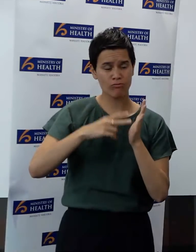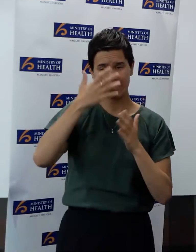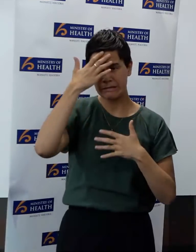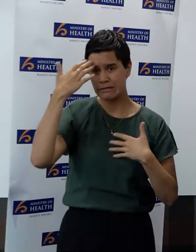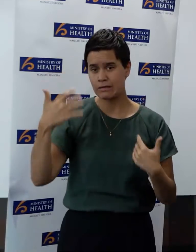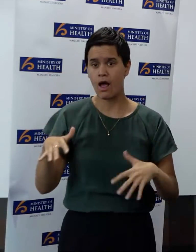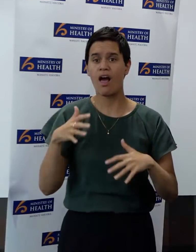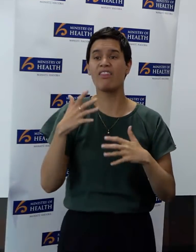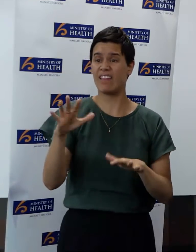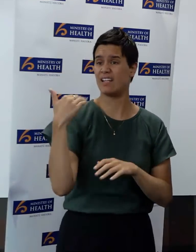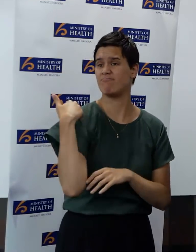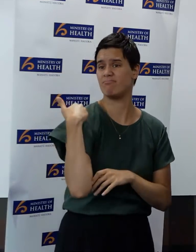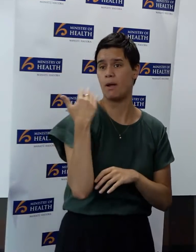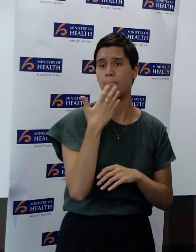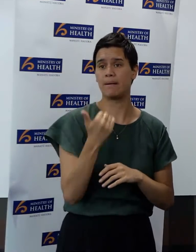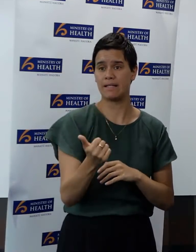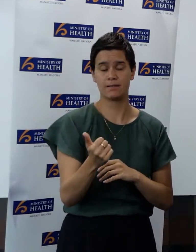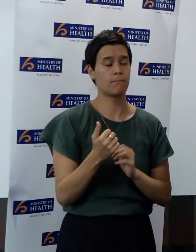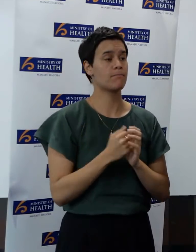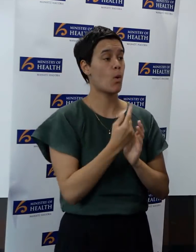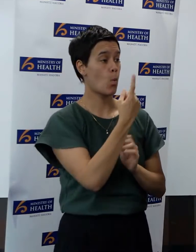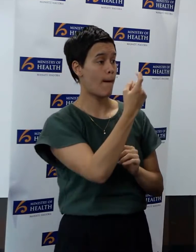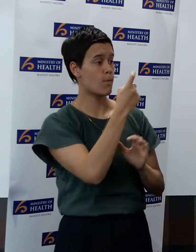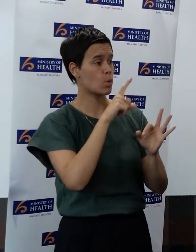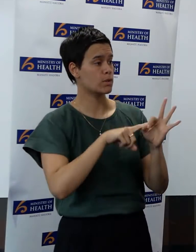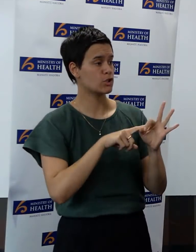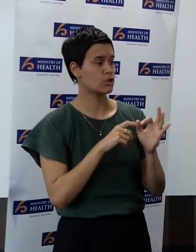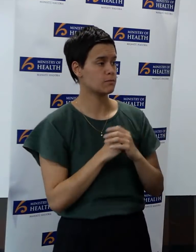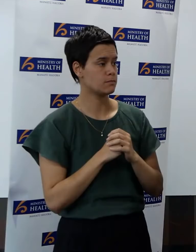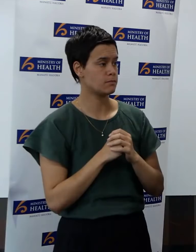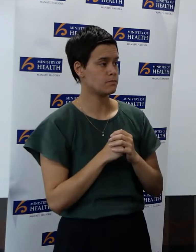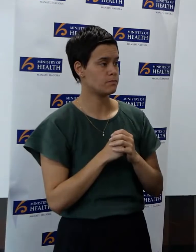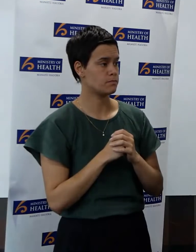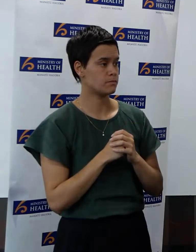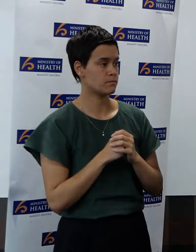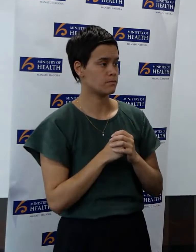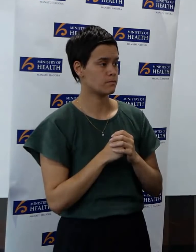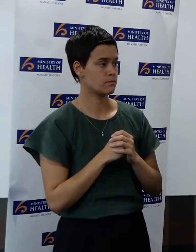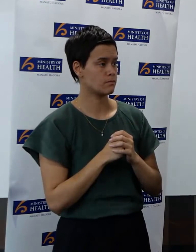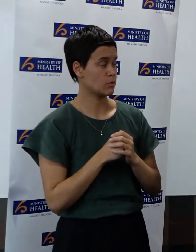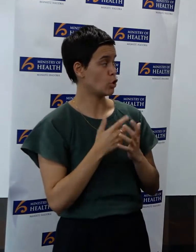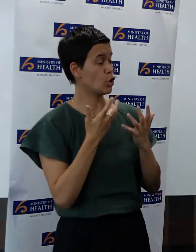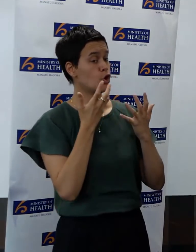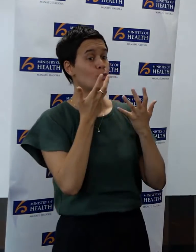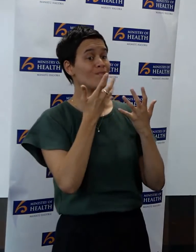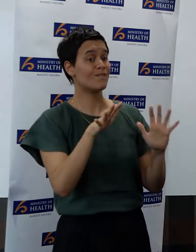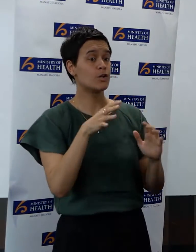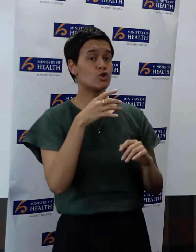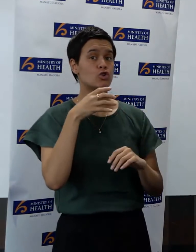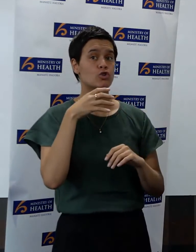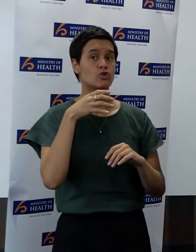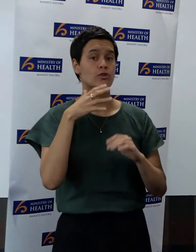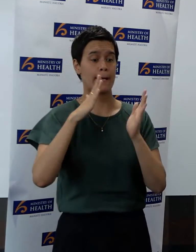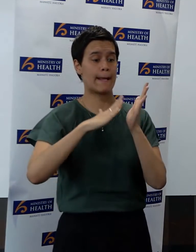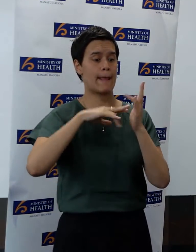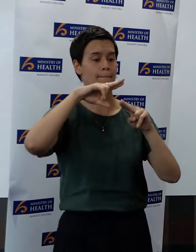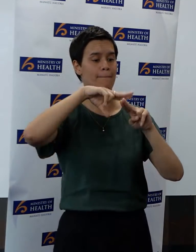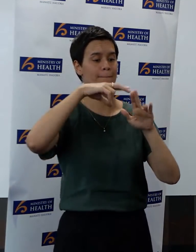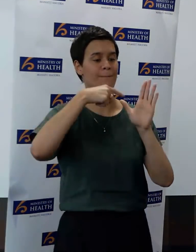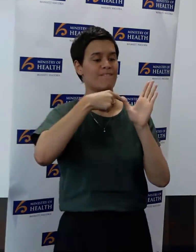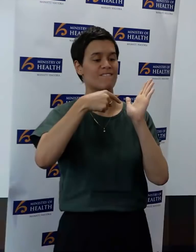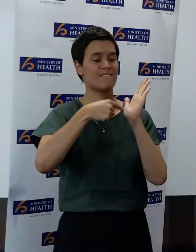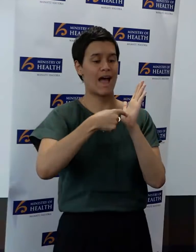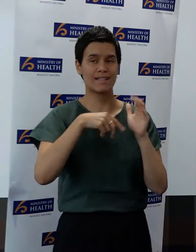one more question. Can you just confirm, sorry, this morning, you said if you give an MFAT options to where you could